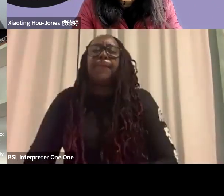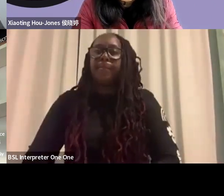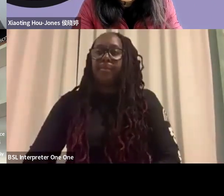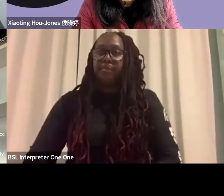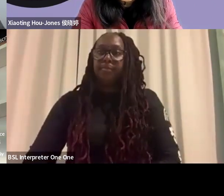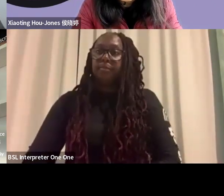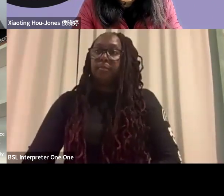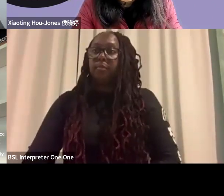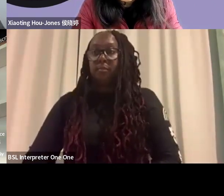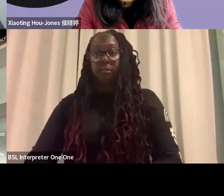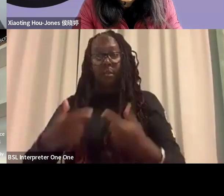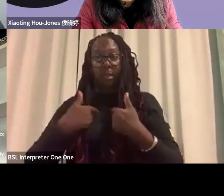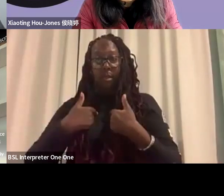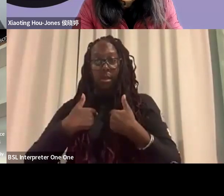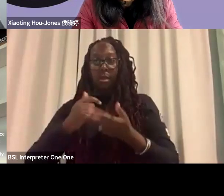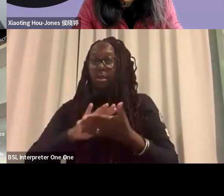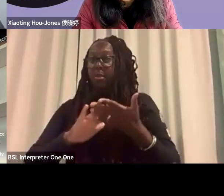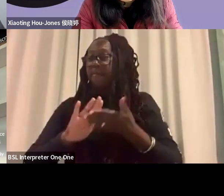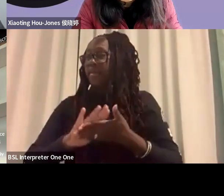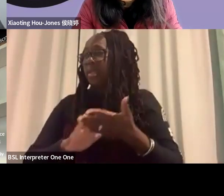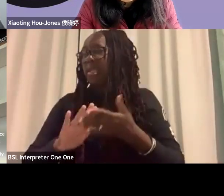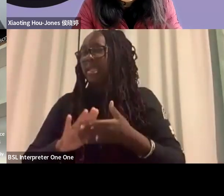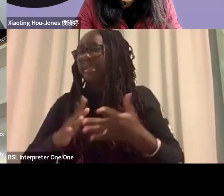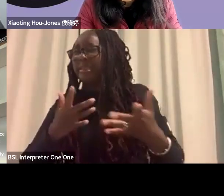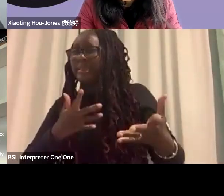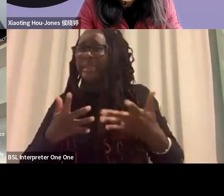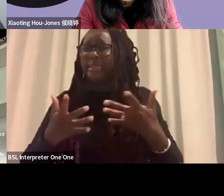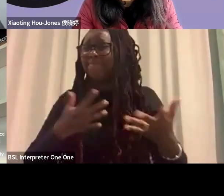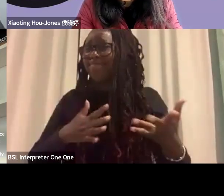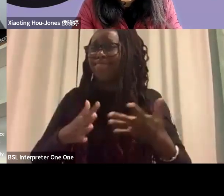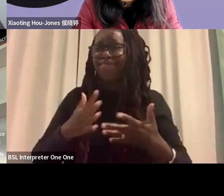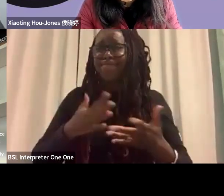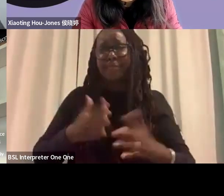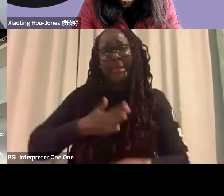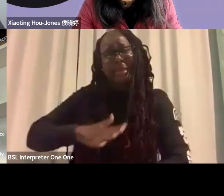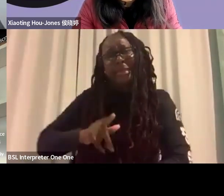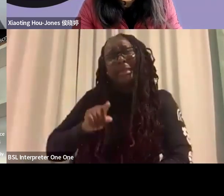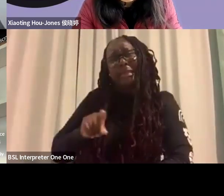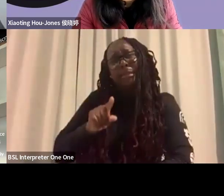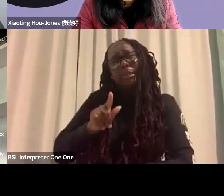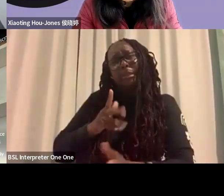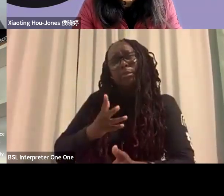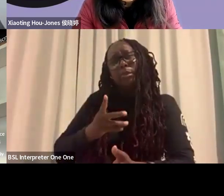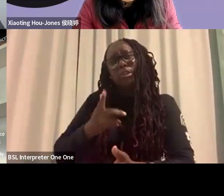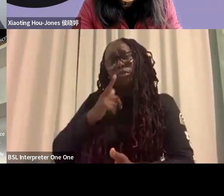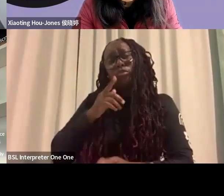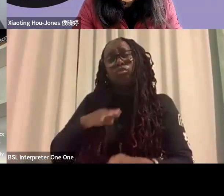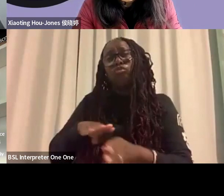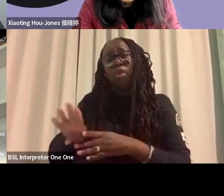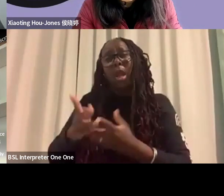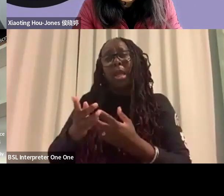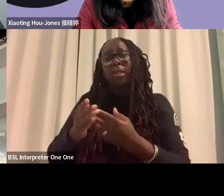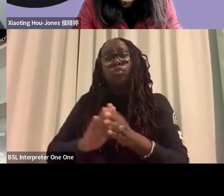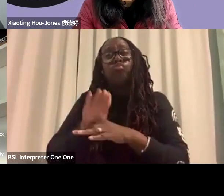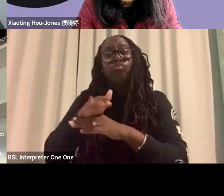So to me, it's a capability rather than an appetite gap that we're trying to bridge. And